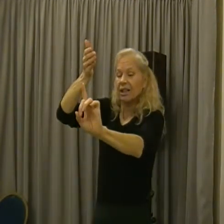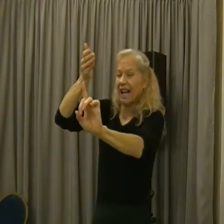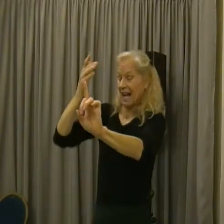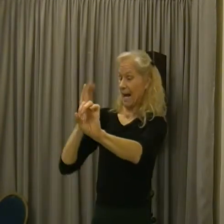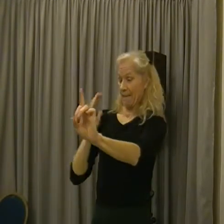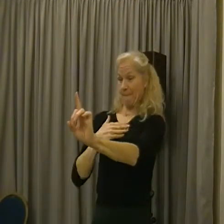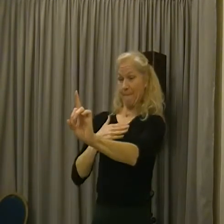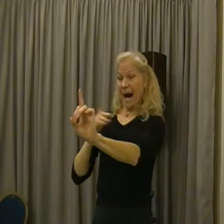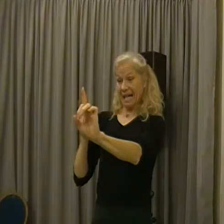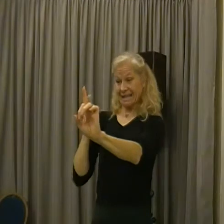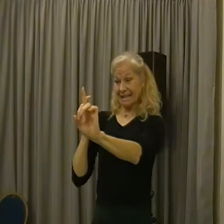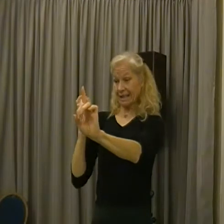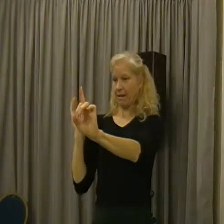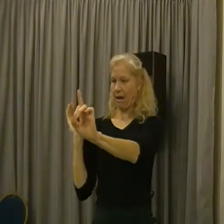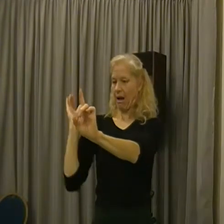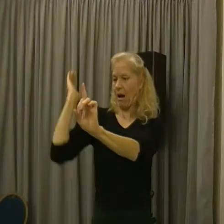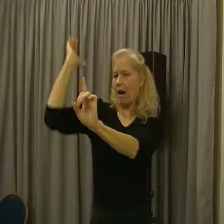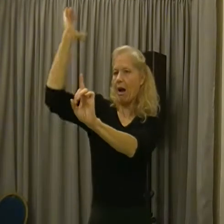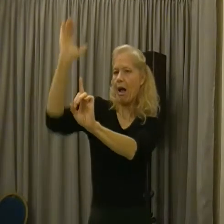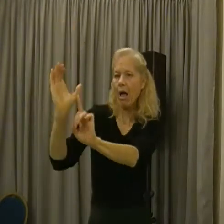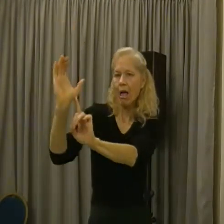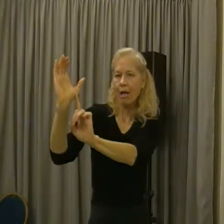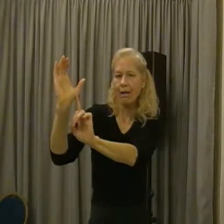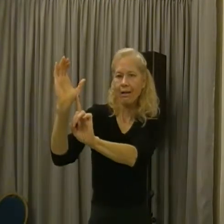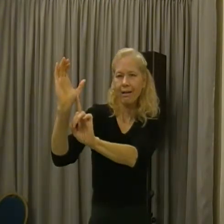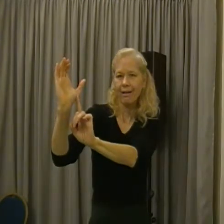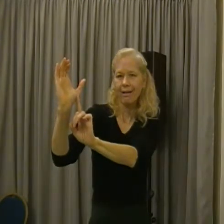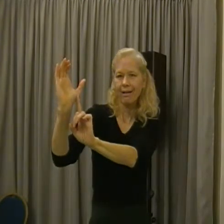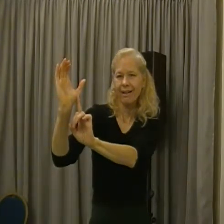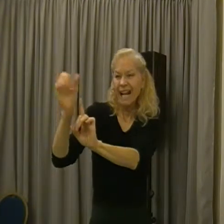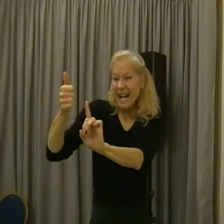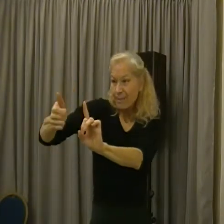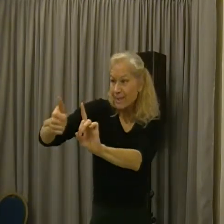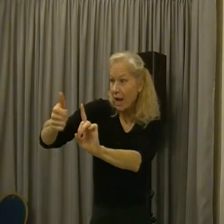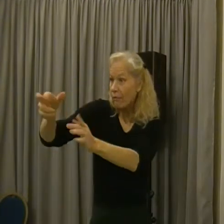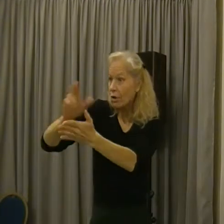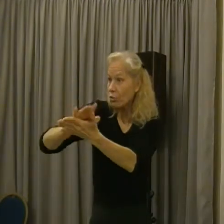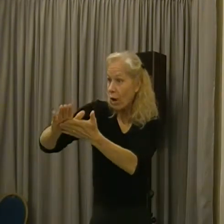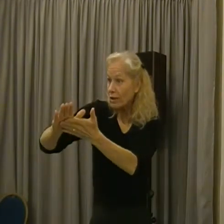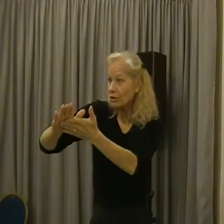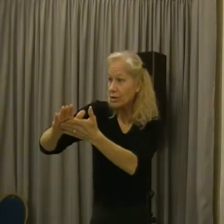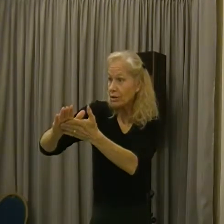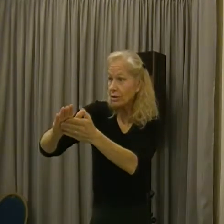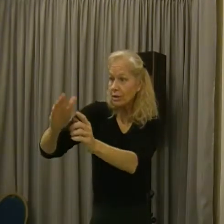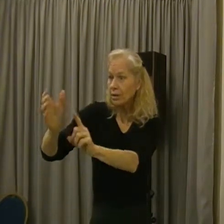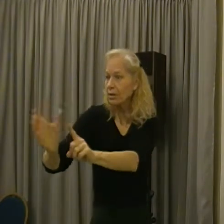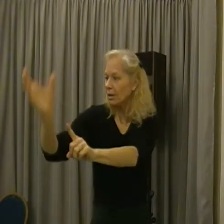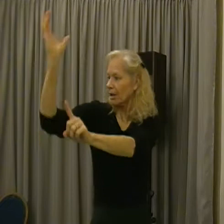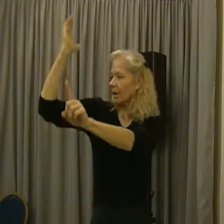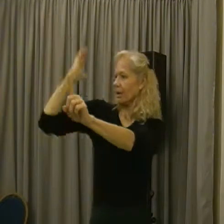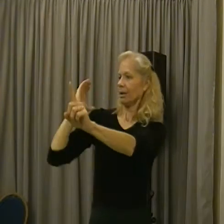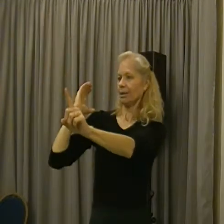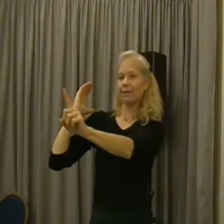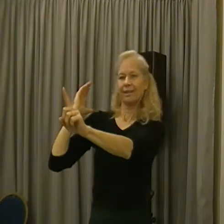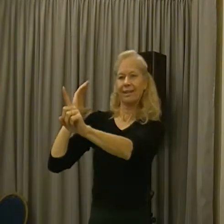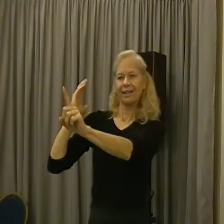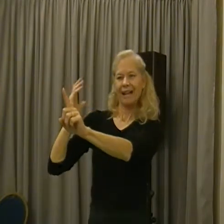received the riches of imputed righteousness. And guess what? When I leave this world, it's going with me. Amen. I'm taking it with me.